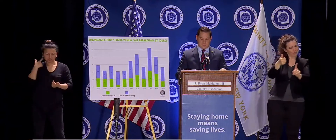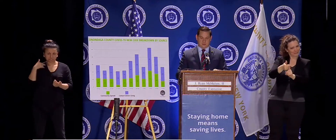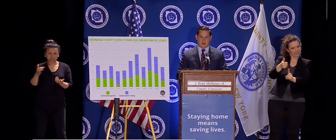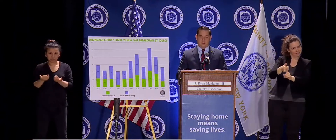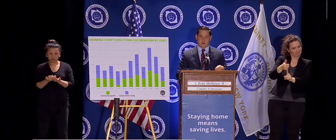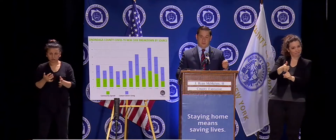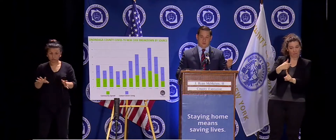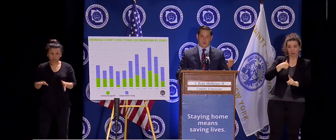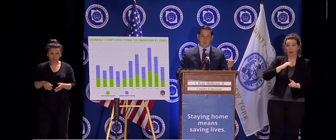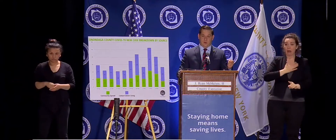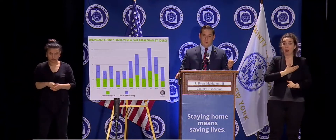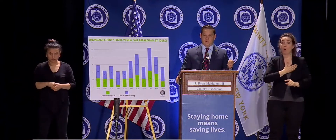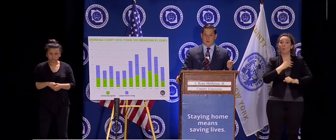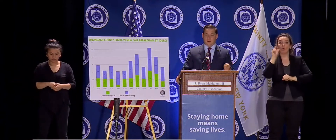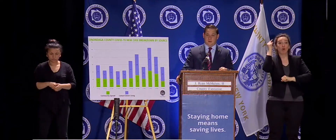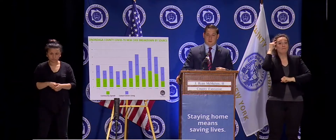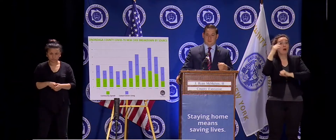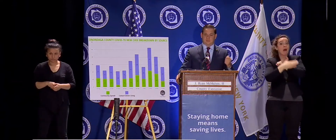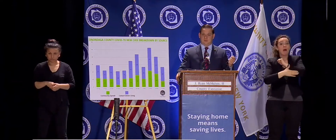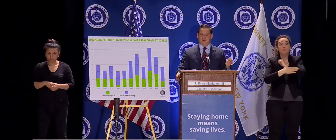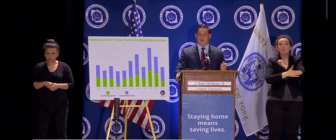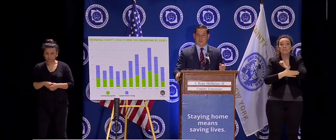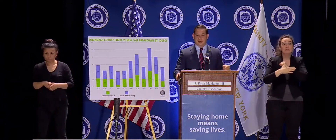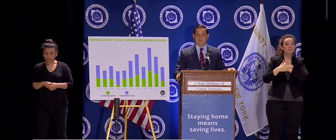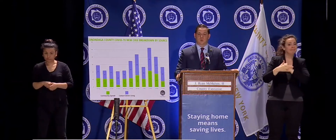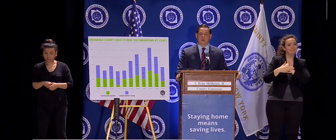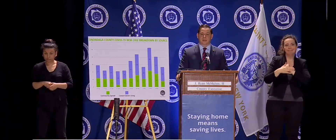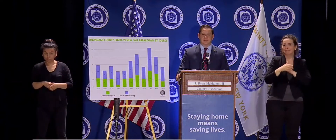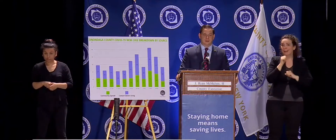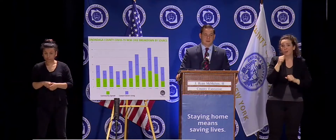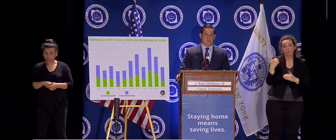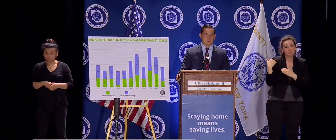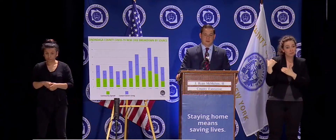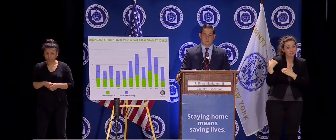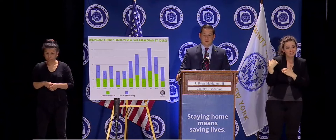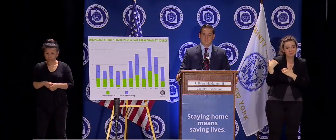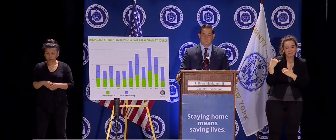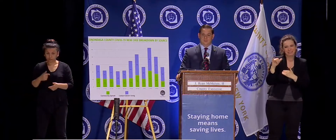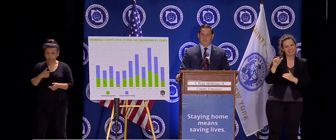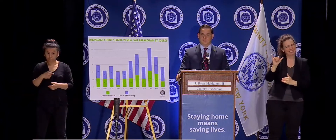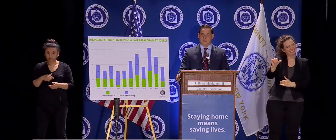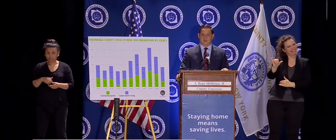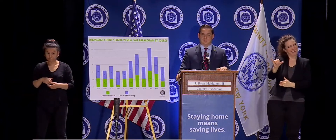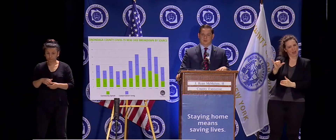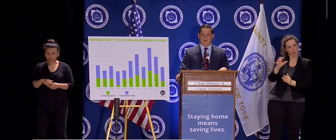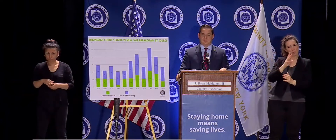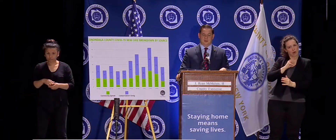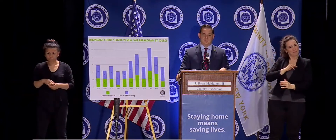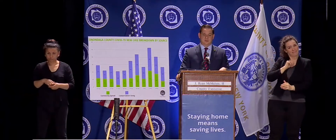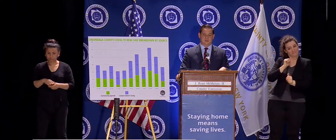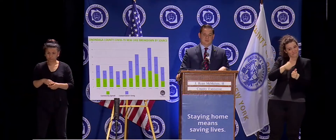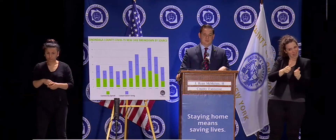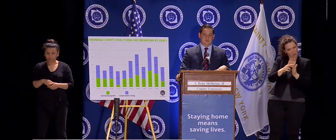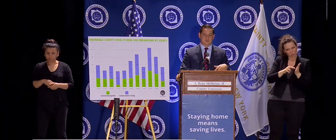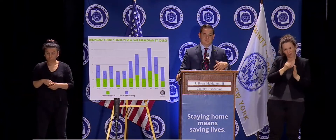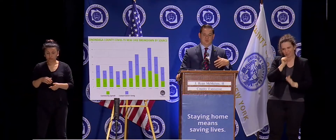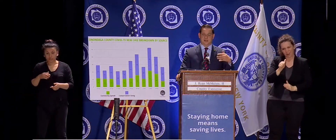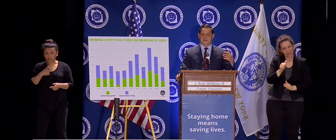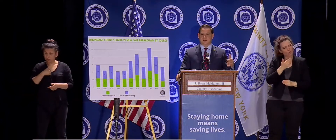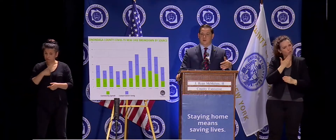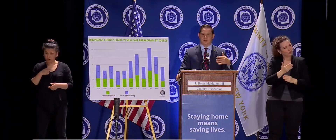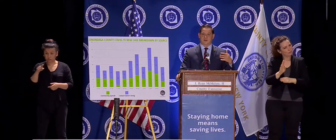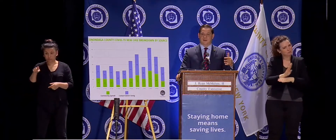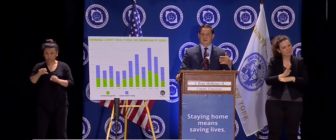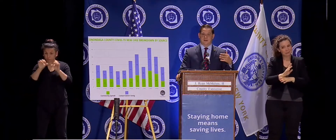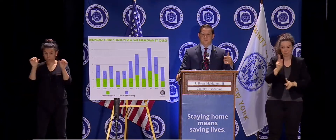sit here and talk about your store 2 or 3 times a week because of potential